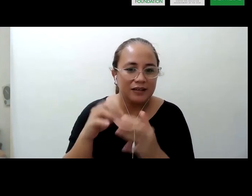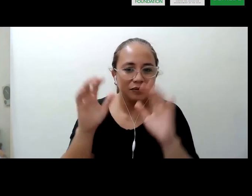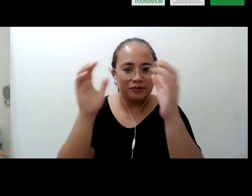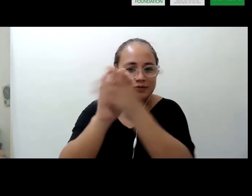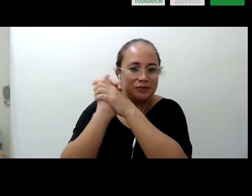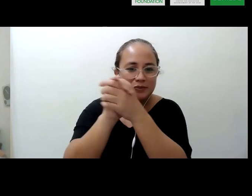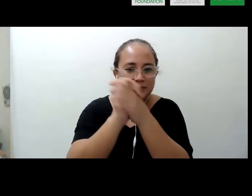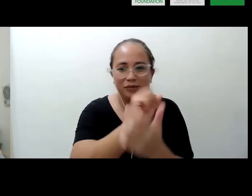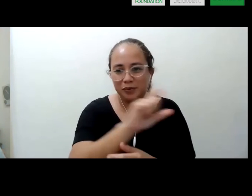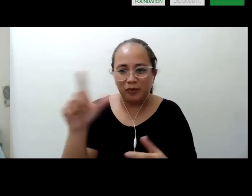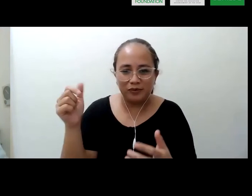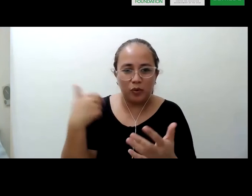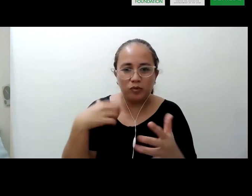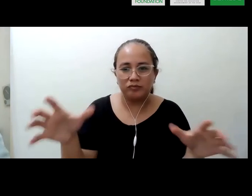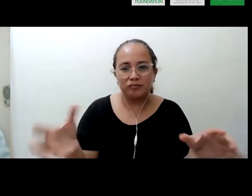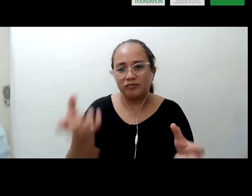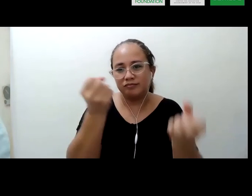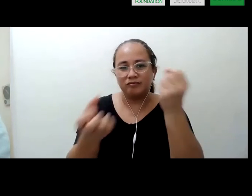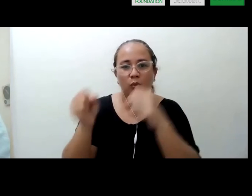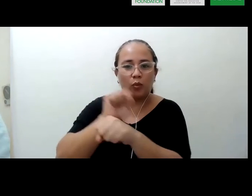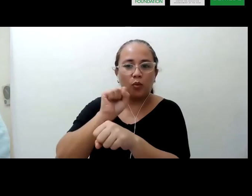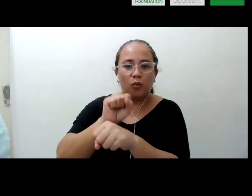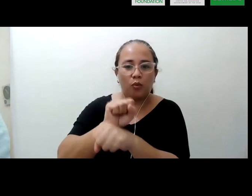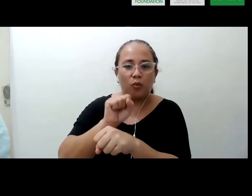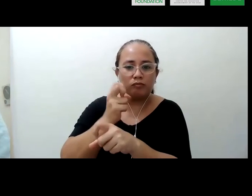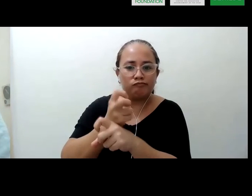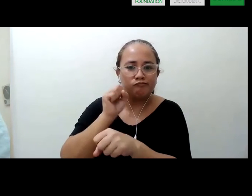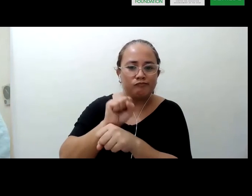congratulations to everybody for all their hard work.